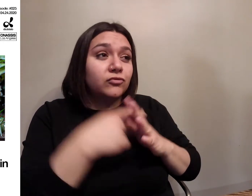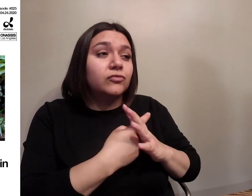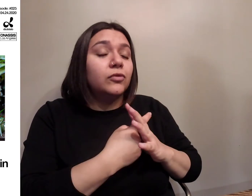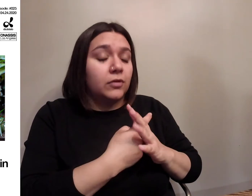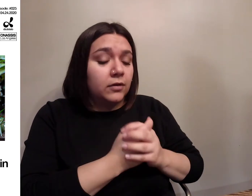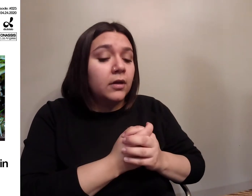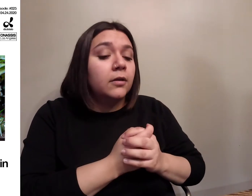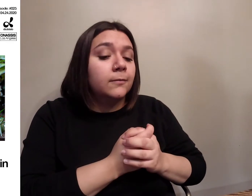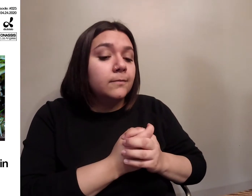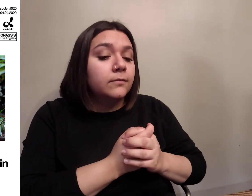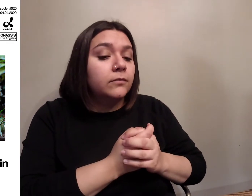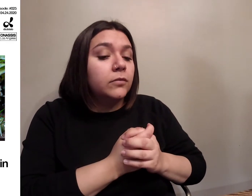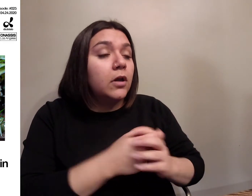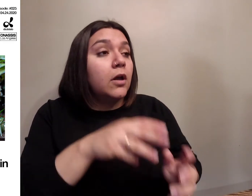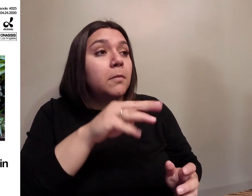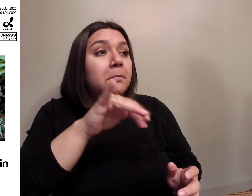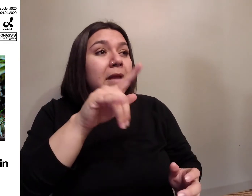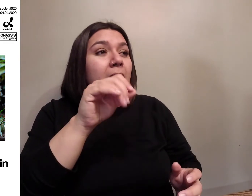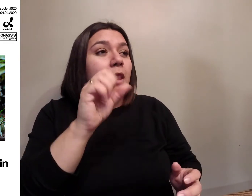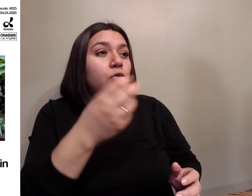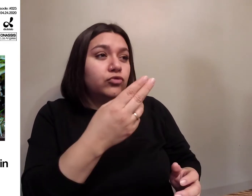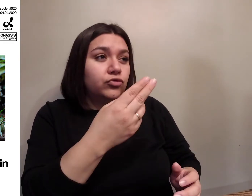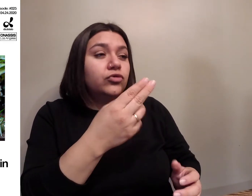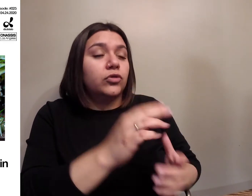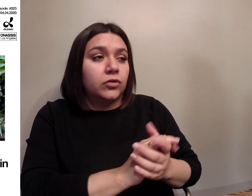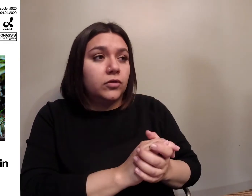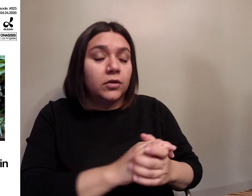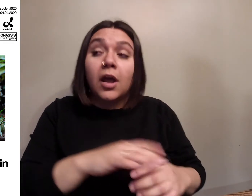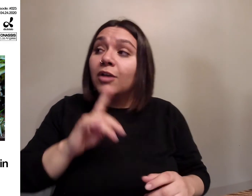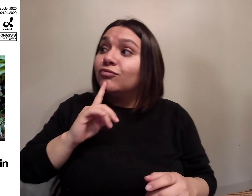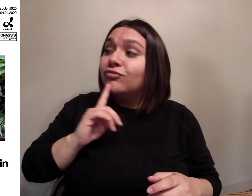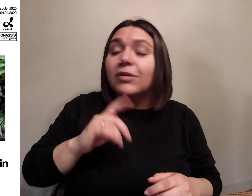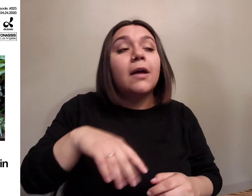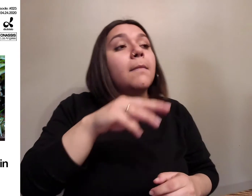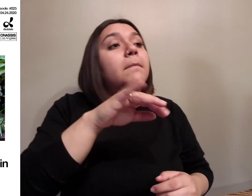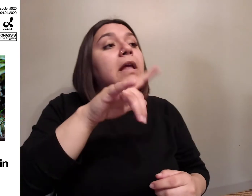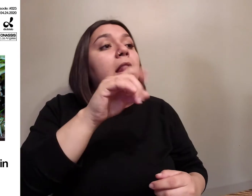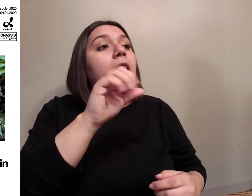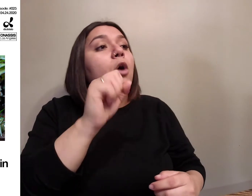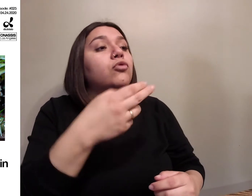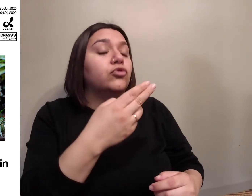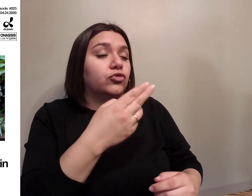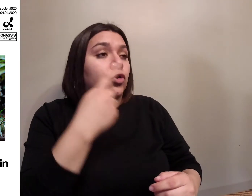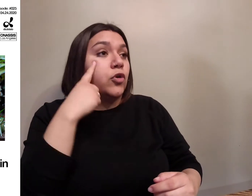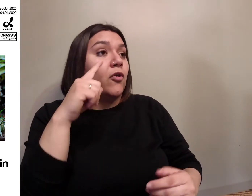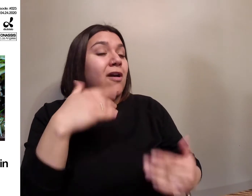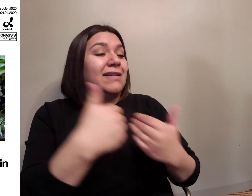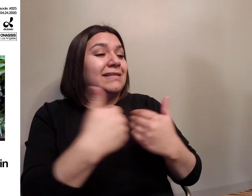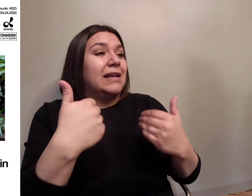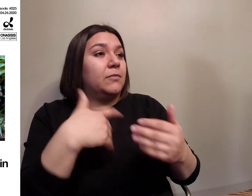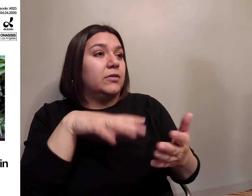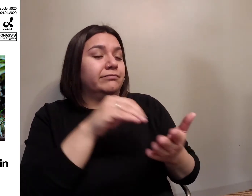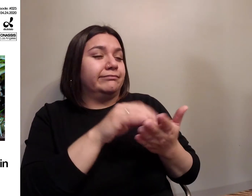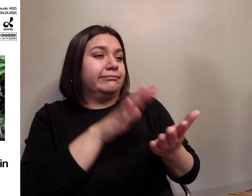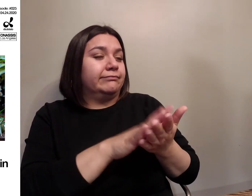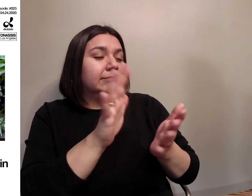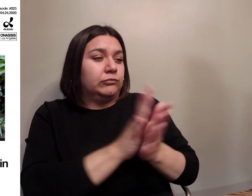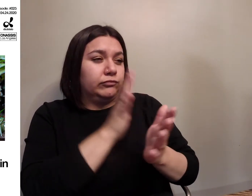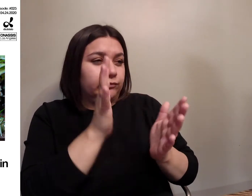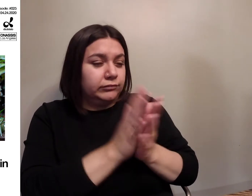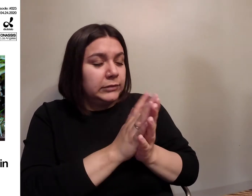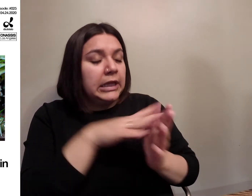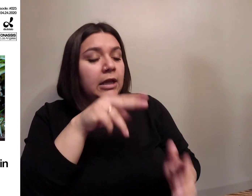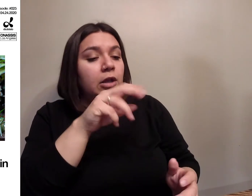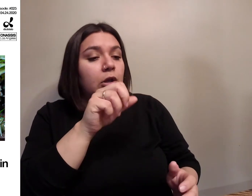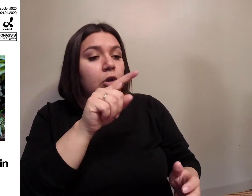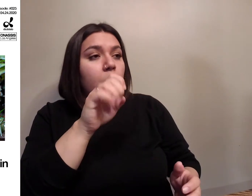some of these passions during our call. But let me start with one, which is Milos.